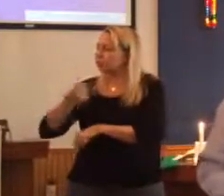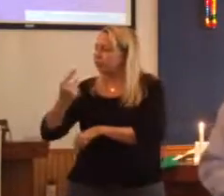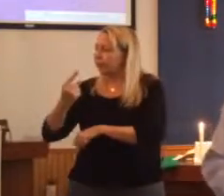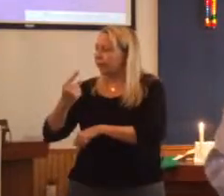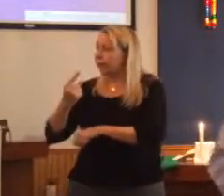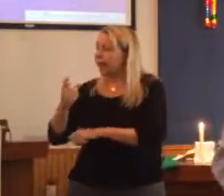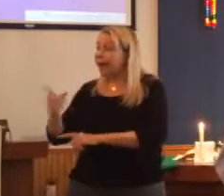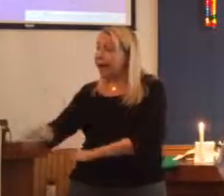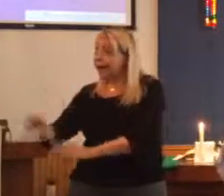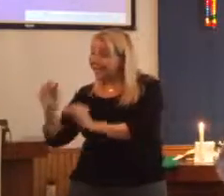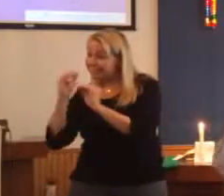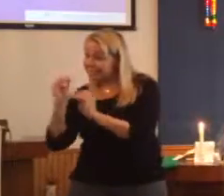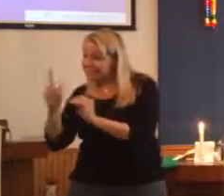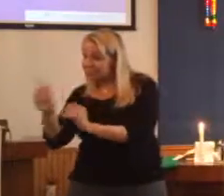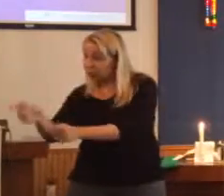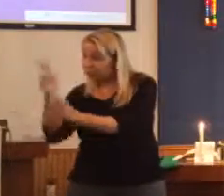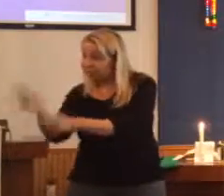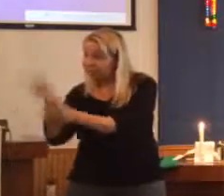lifetime.